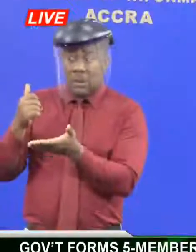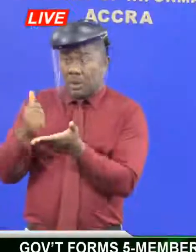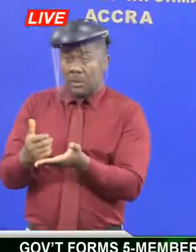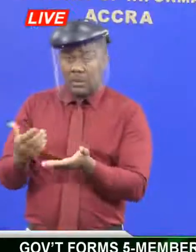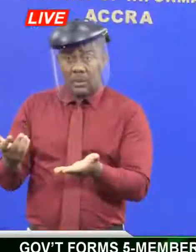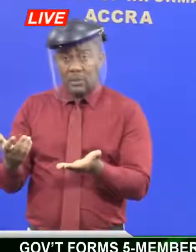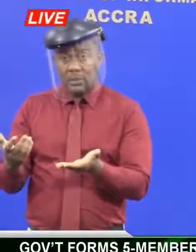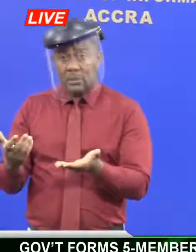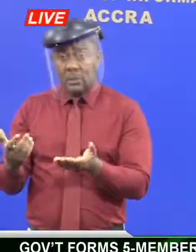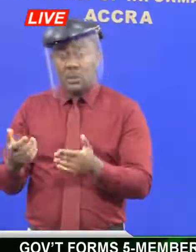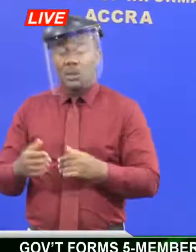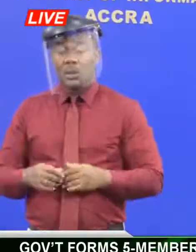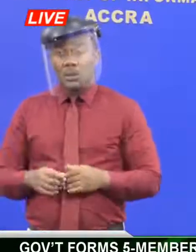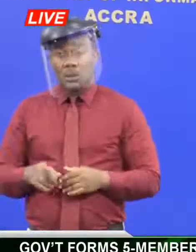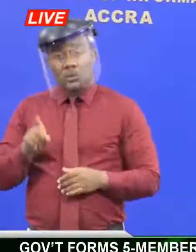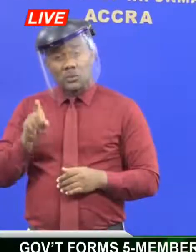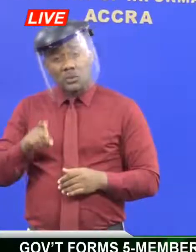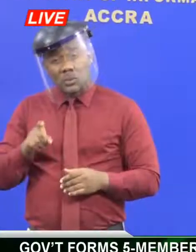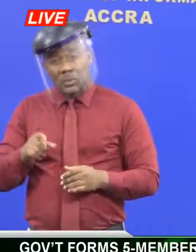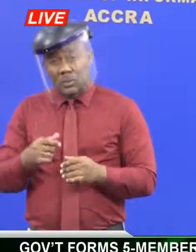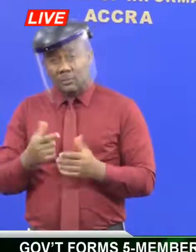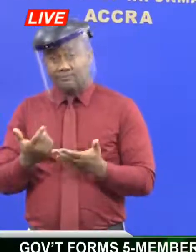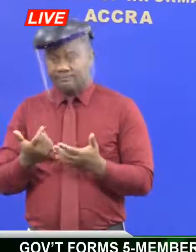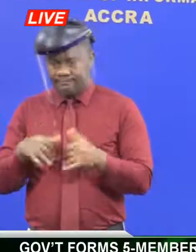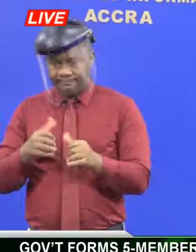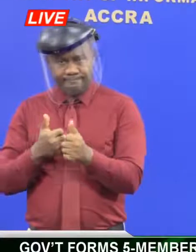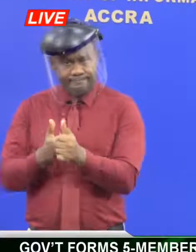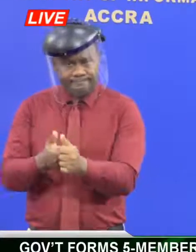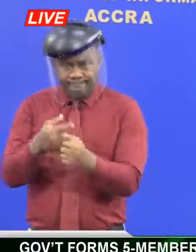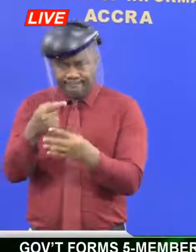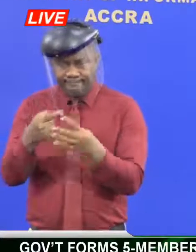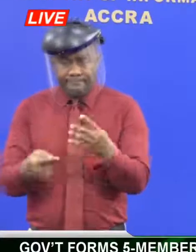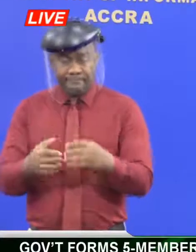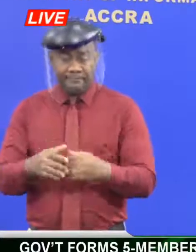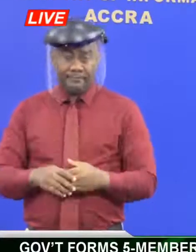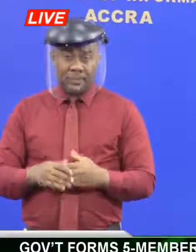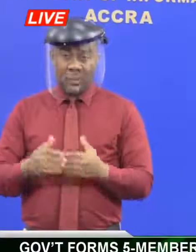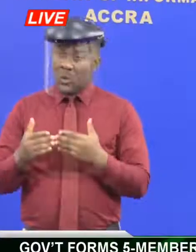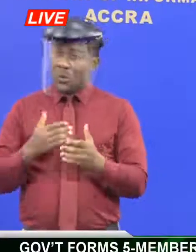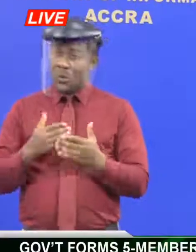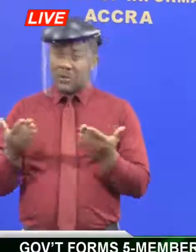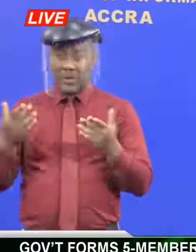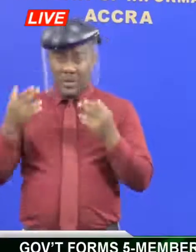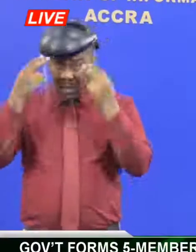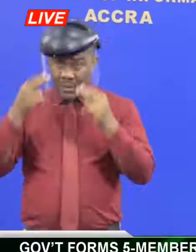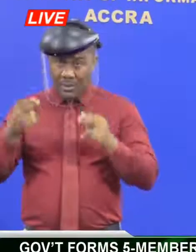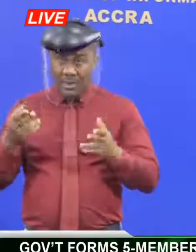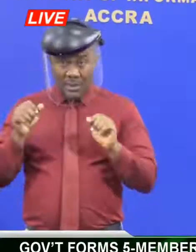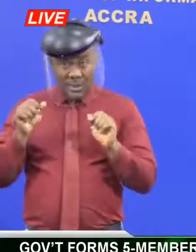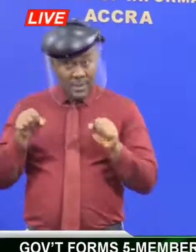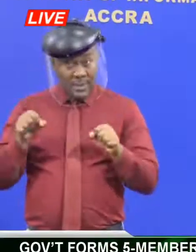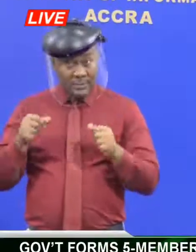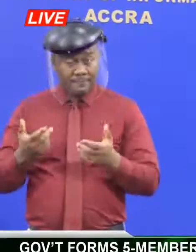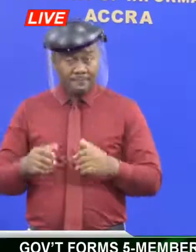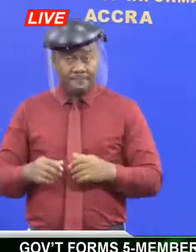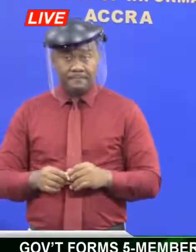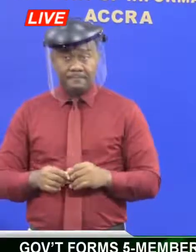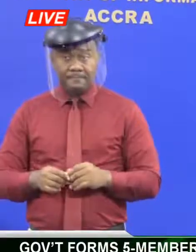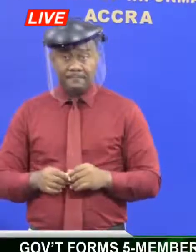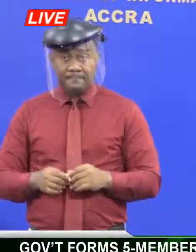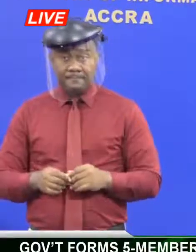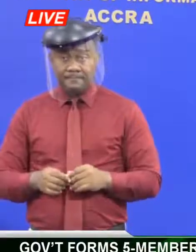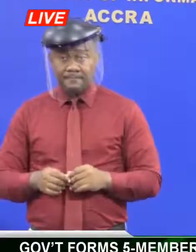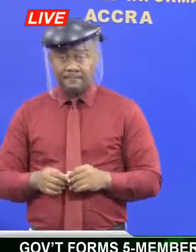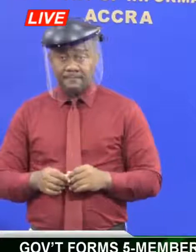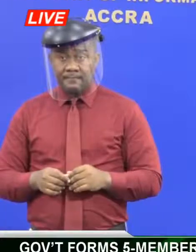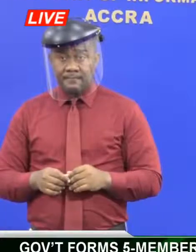so ahwe se ye di so wo bebi biara na sempo bibi to sin ani manim na ano o matumi aso ano tackling swiftly gaps